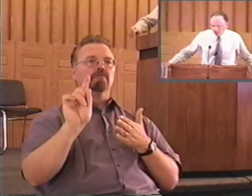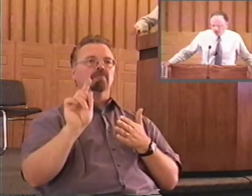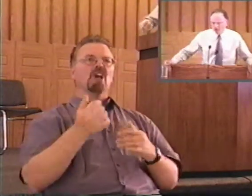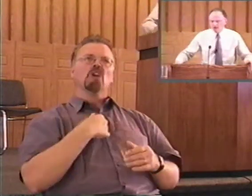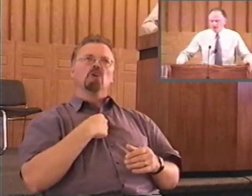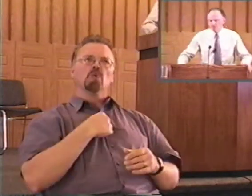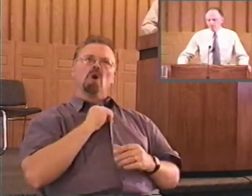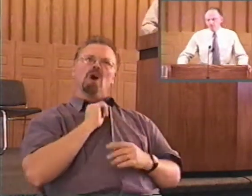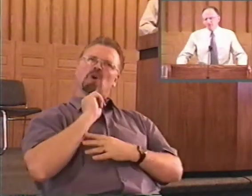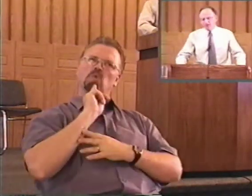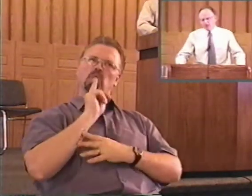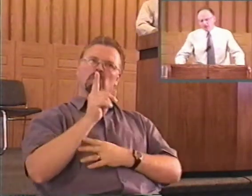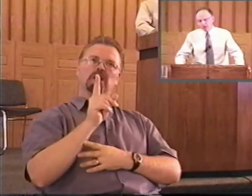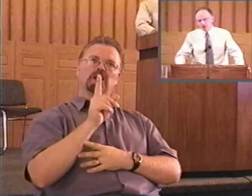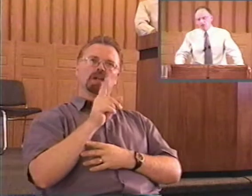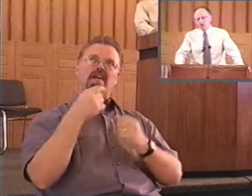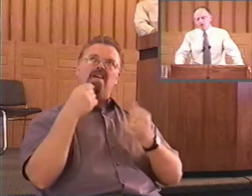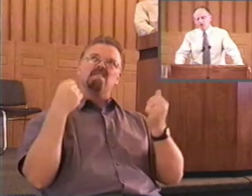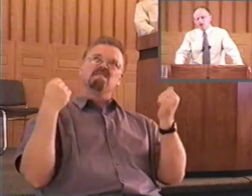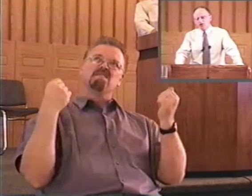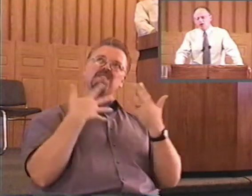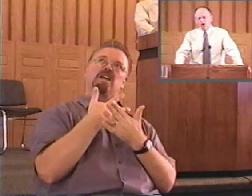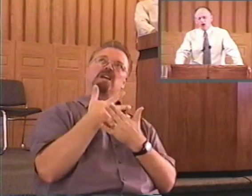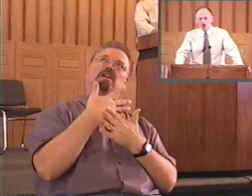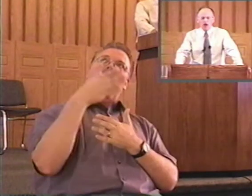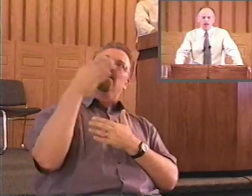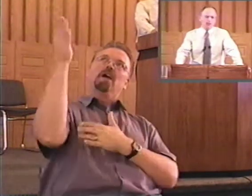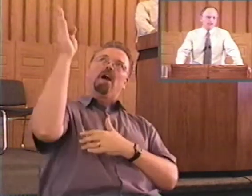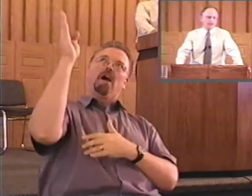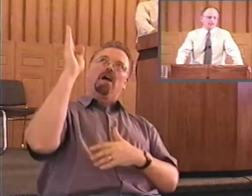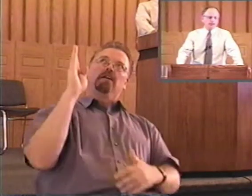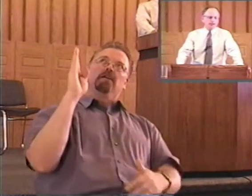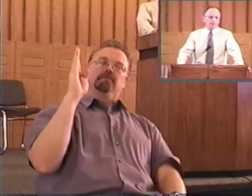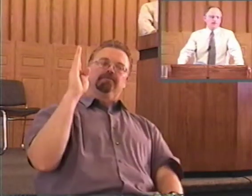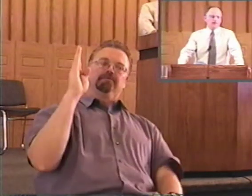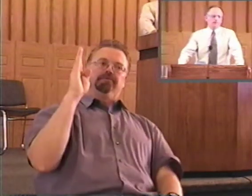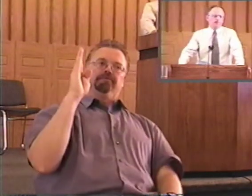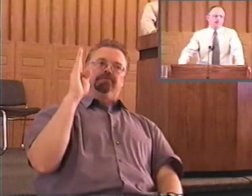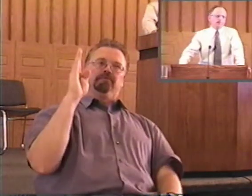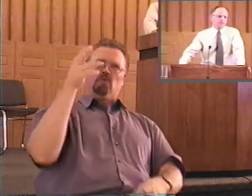you really fear God?